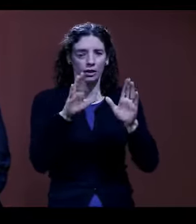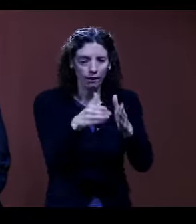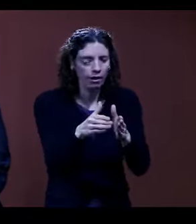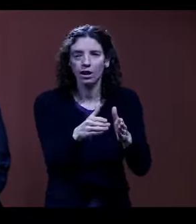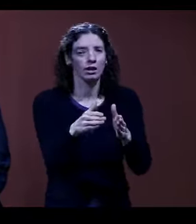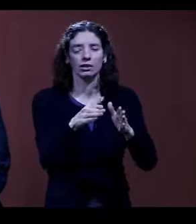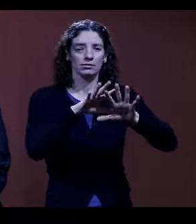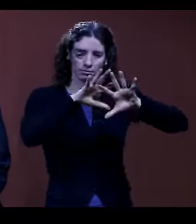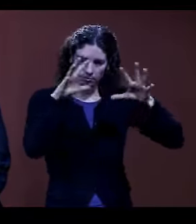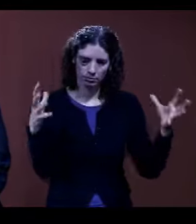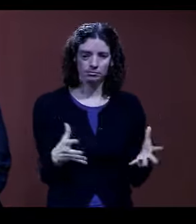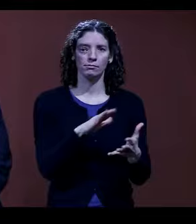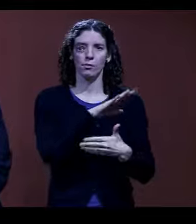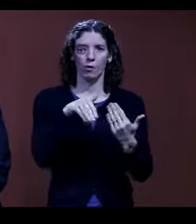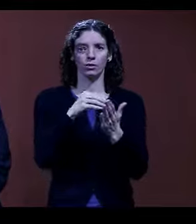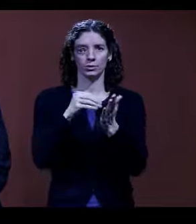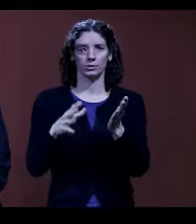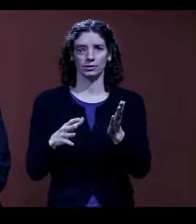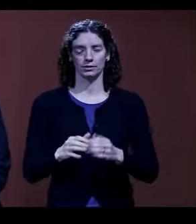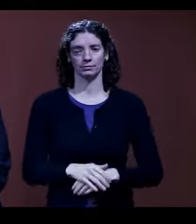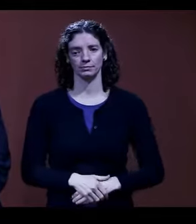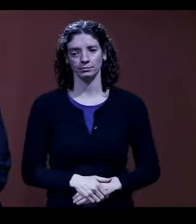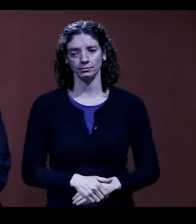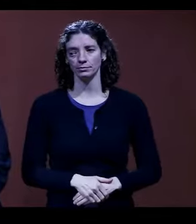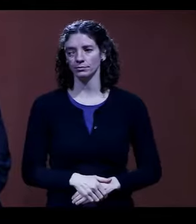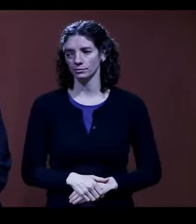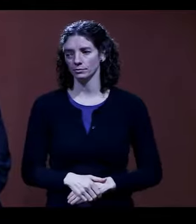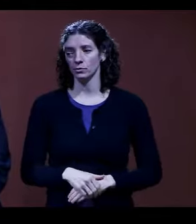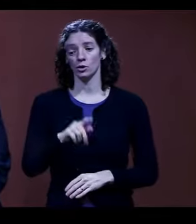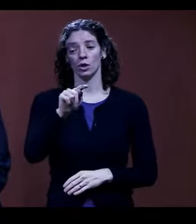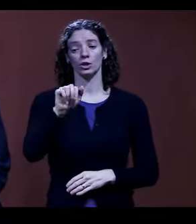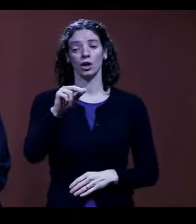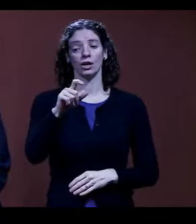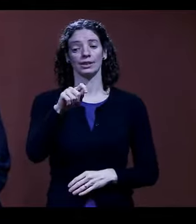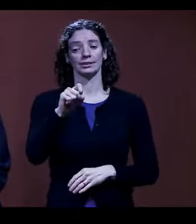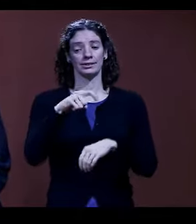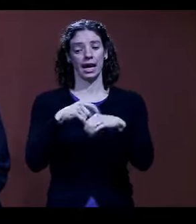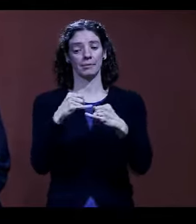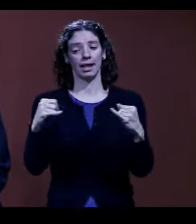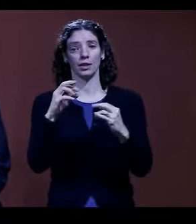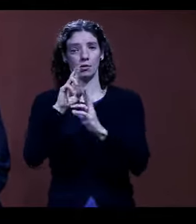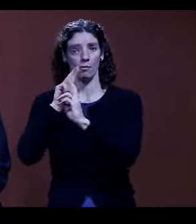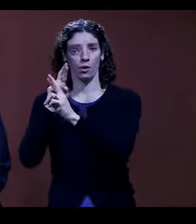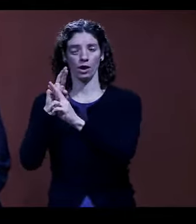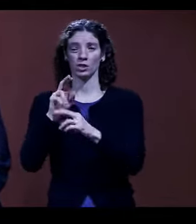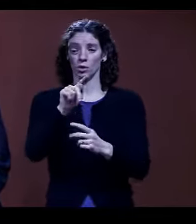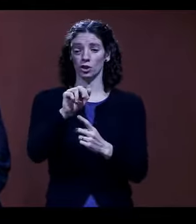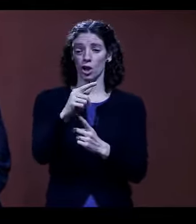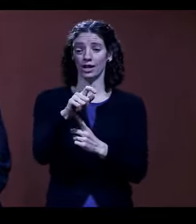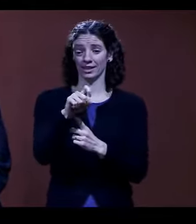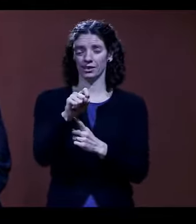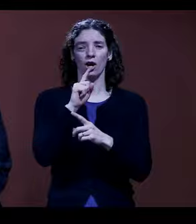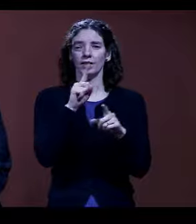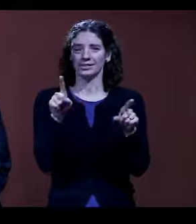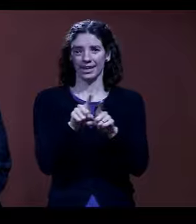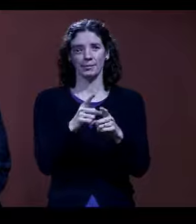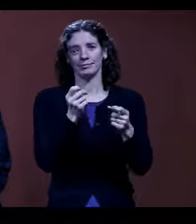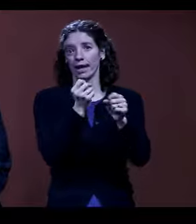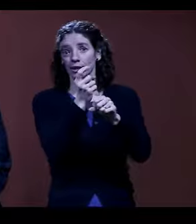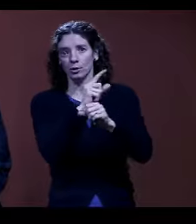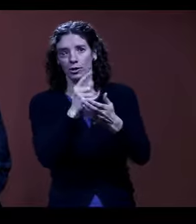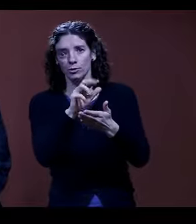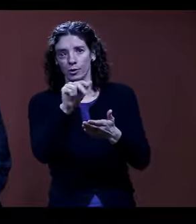So the targets, timelines, and reporting. So the targets are the same as the annual graduation rates set under Title I